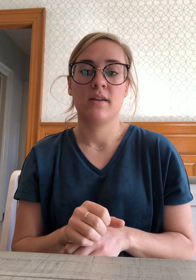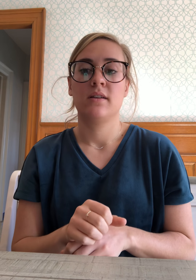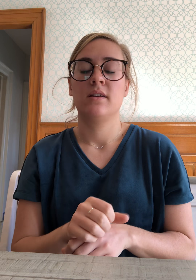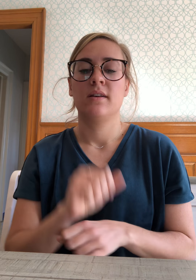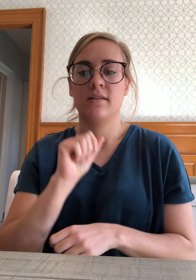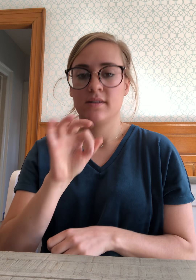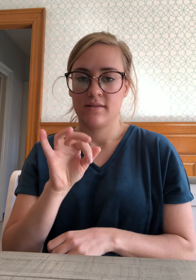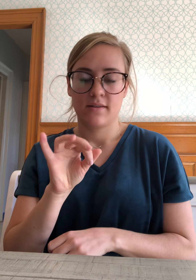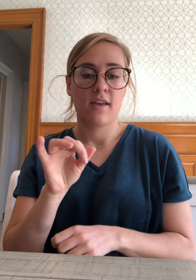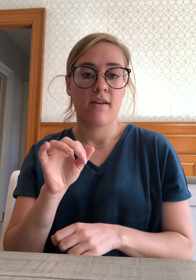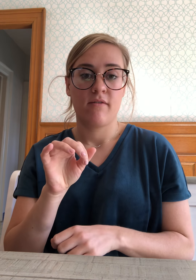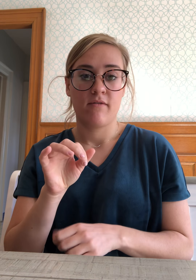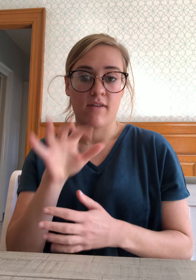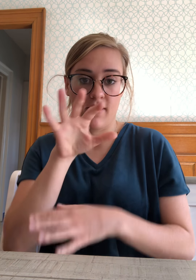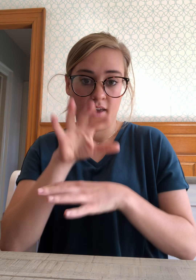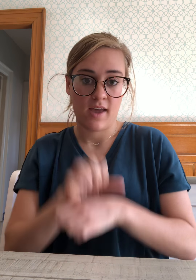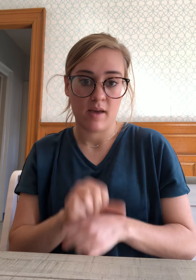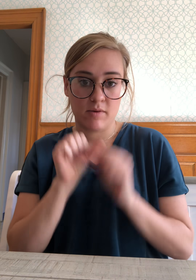present, the malocclusion will return.